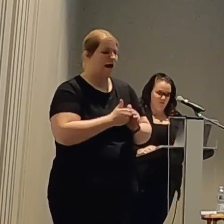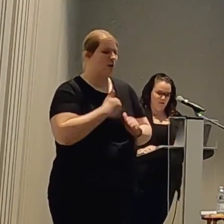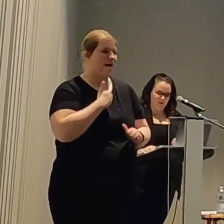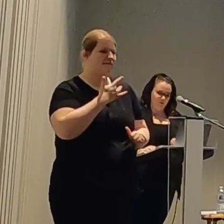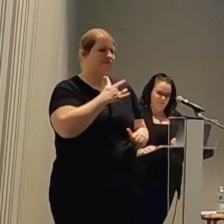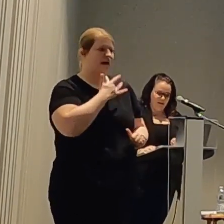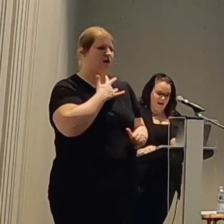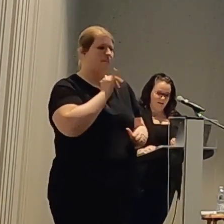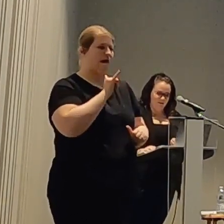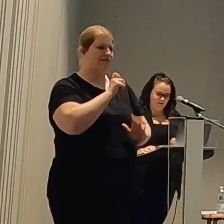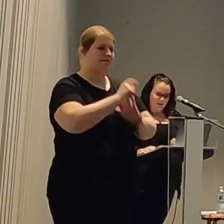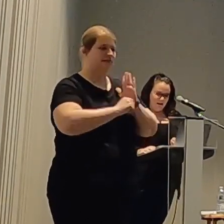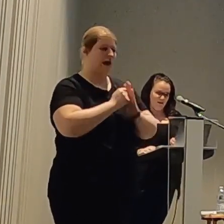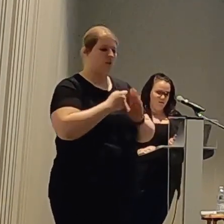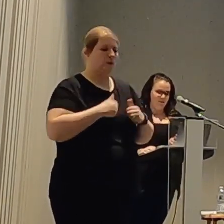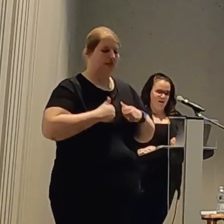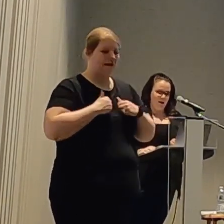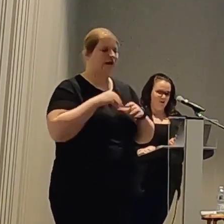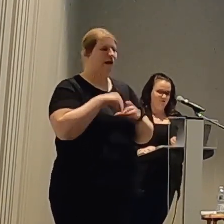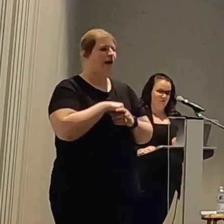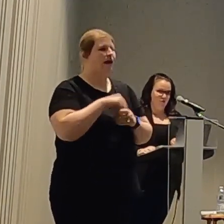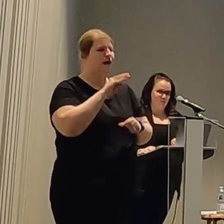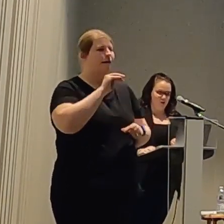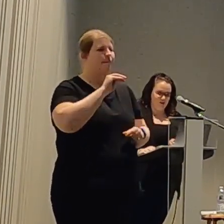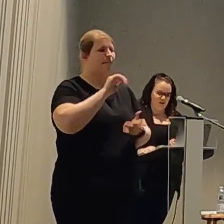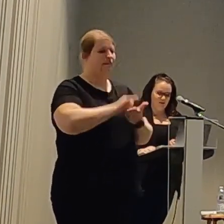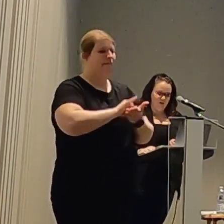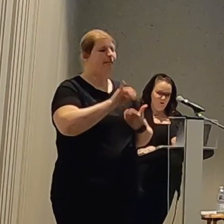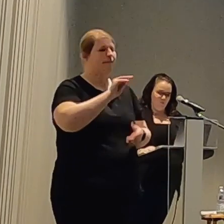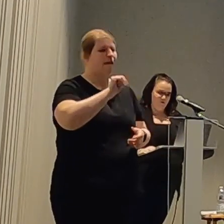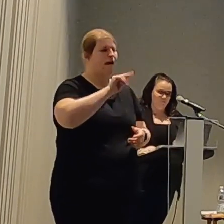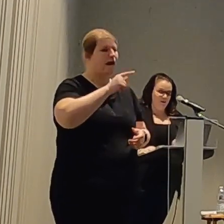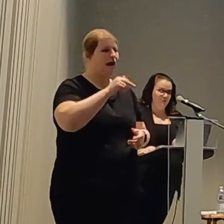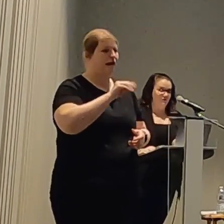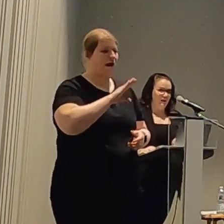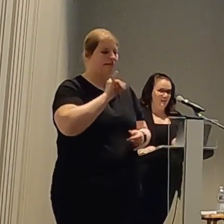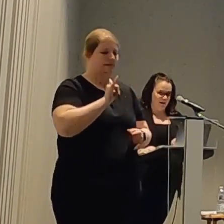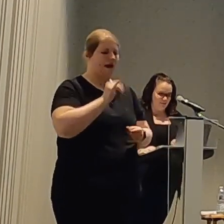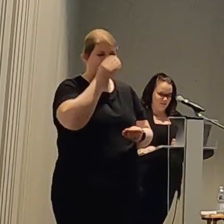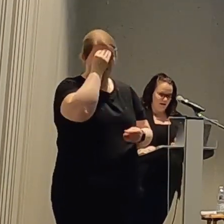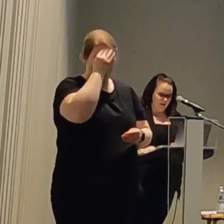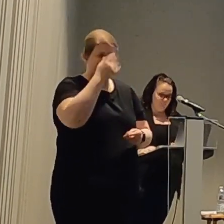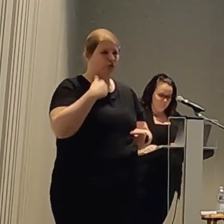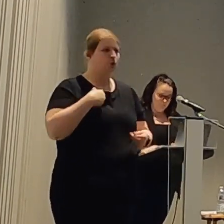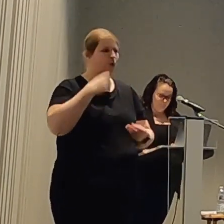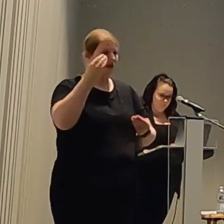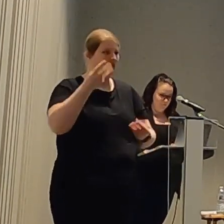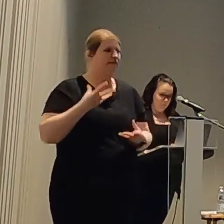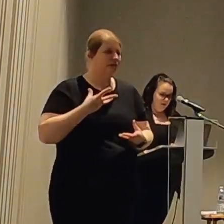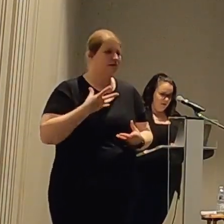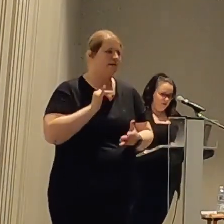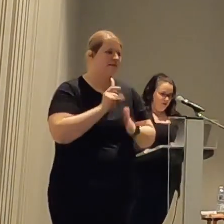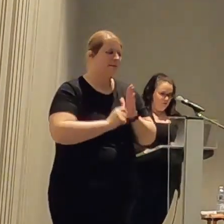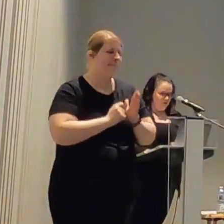we were living in Lower Manhattan and about the kind of information we were being fed at the time."